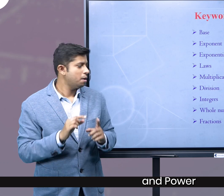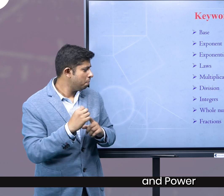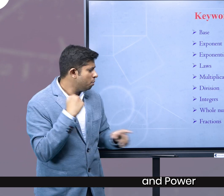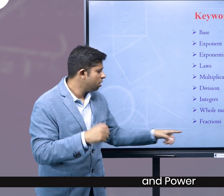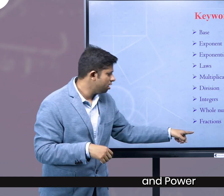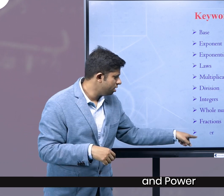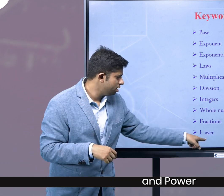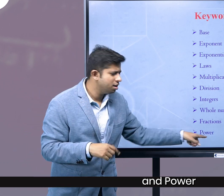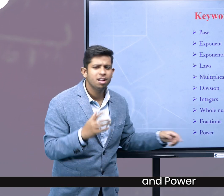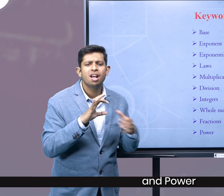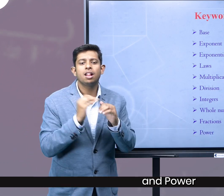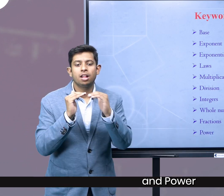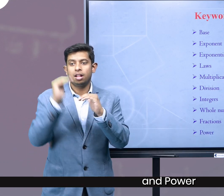and power.